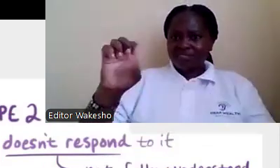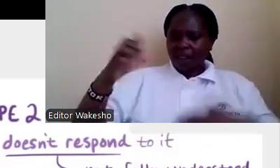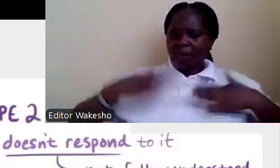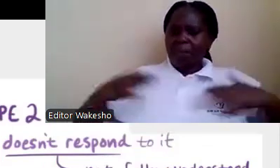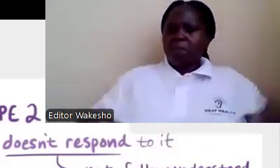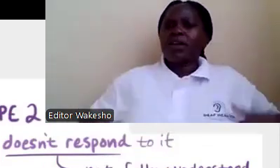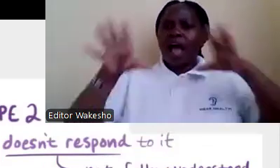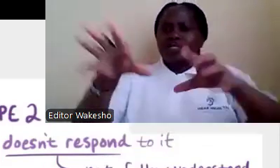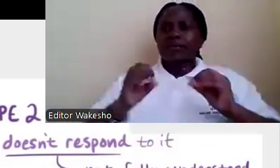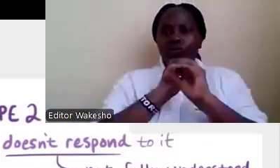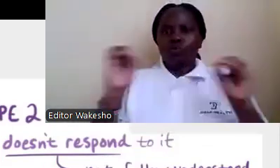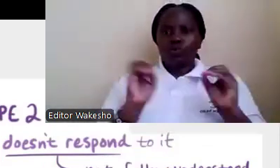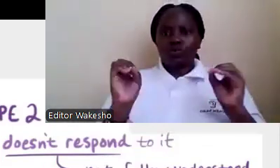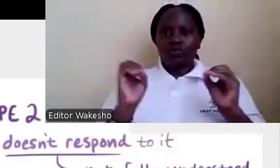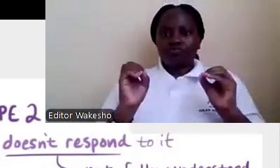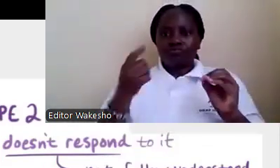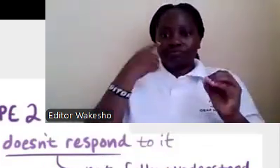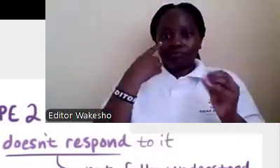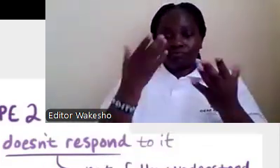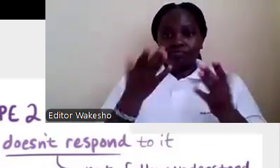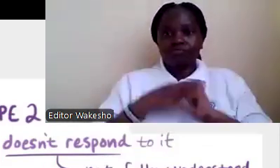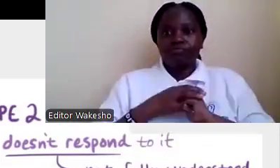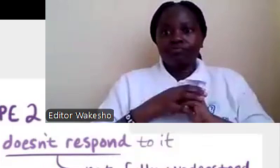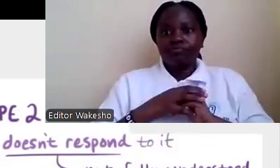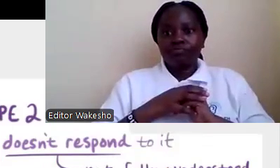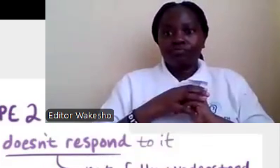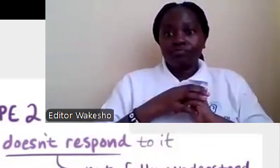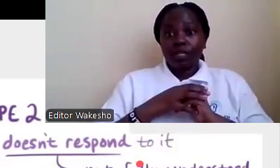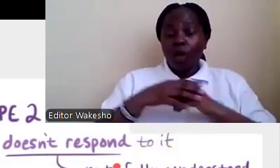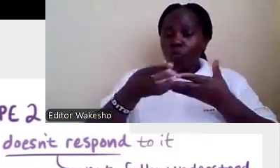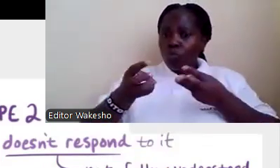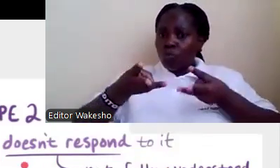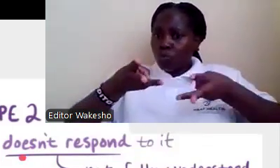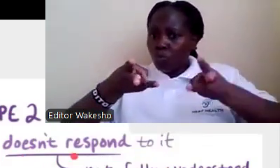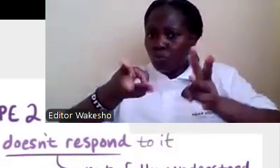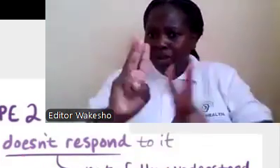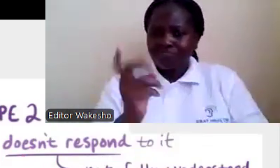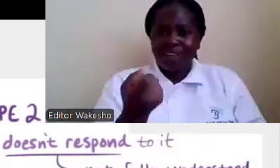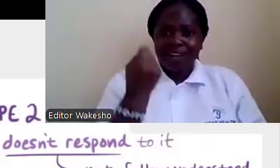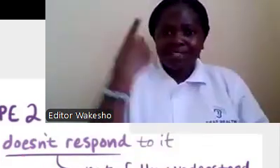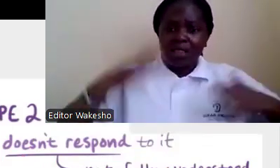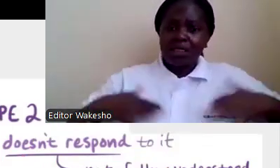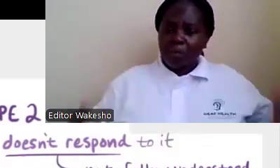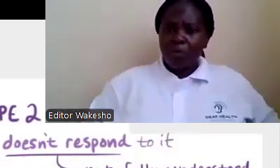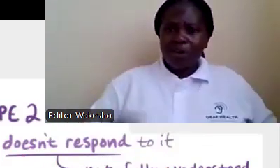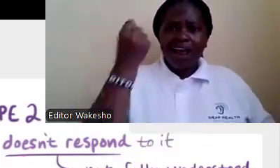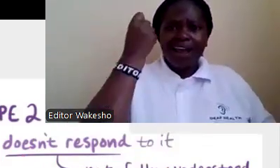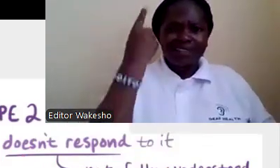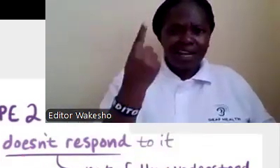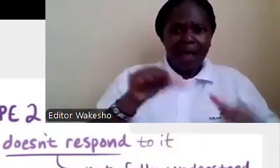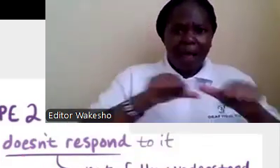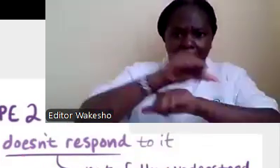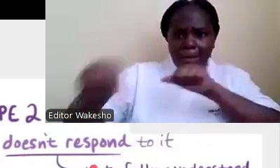on the slide, it's saying that the mechanism is not fully understood. So there are some aspects that we know. We know